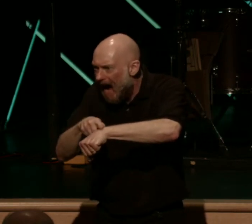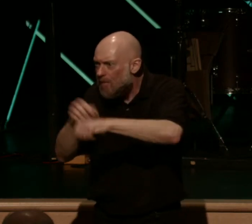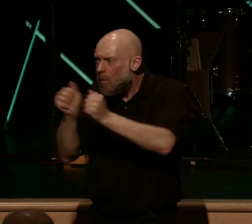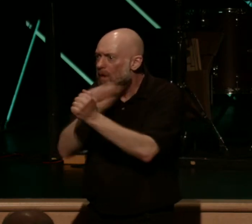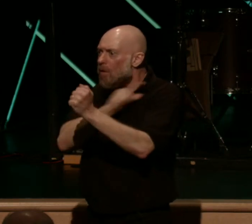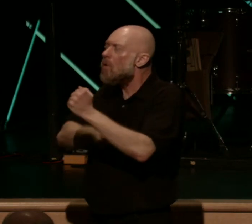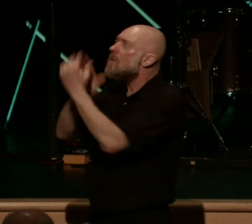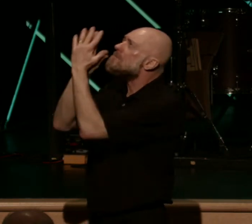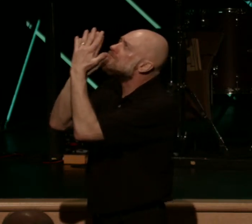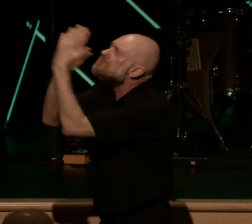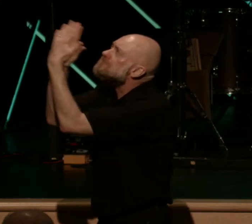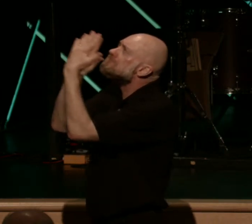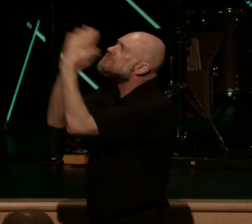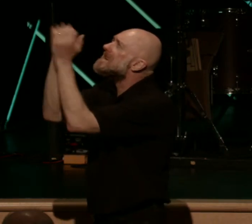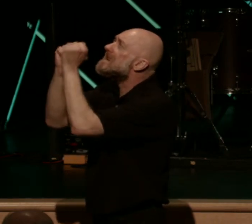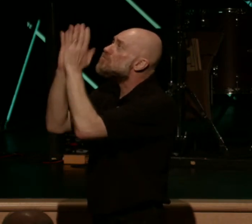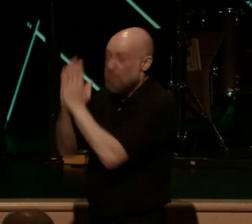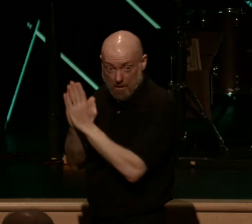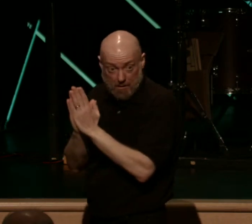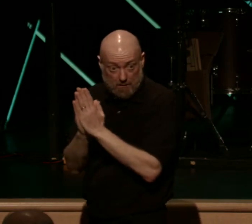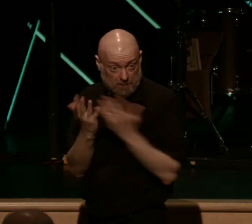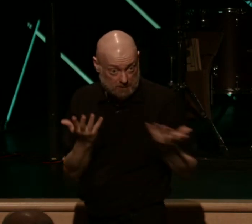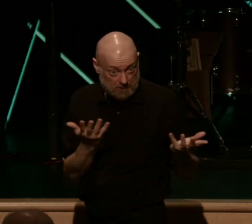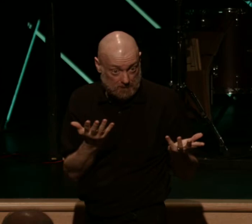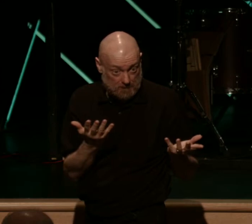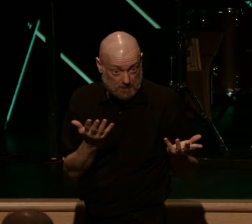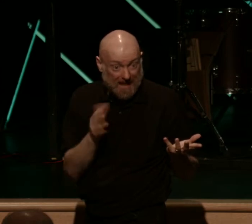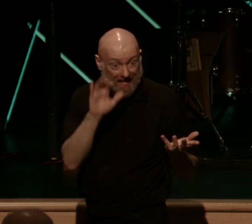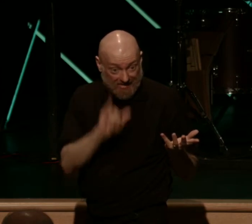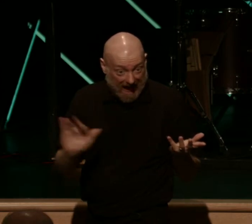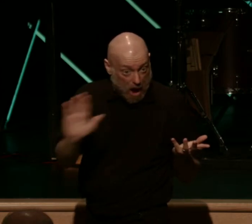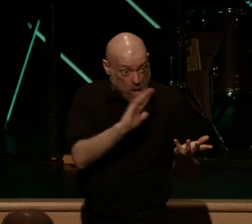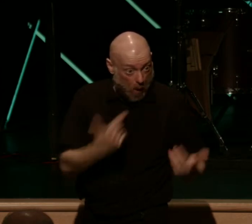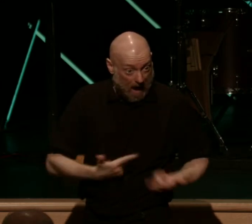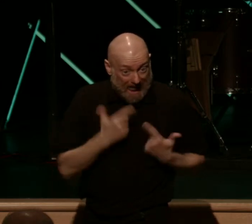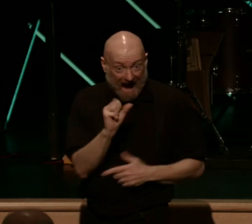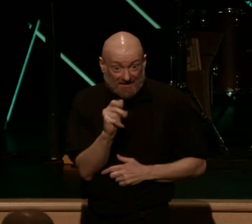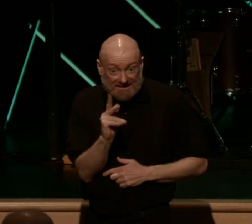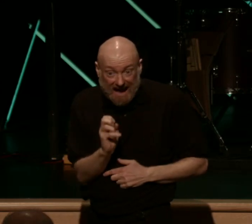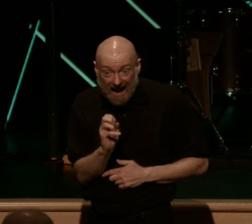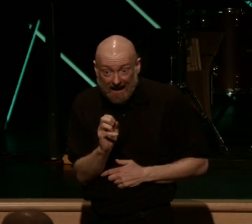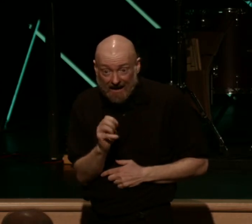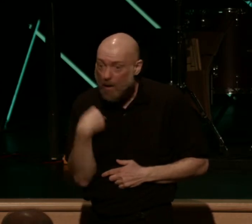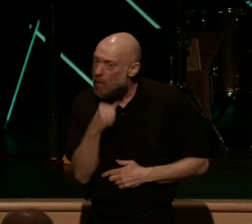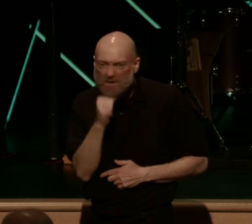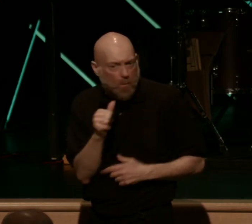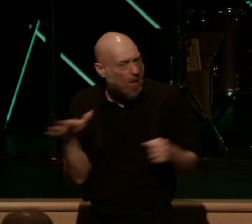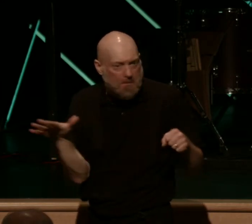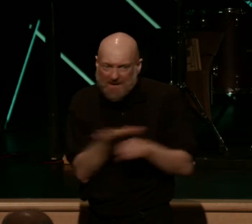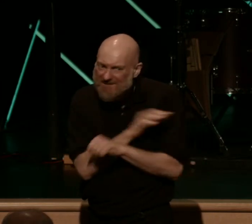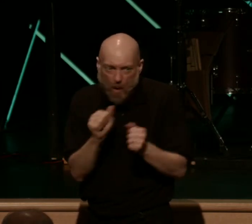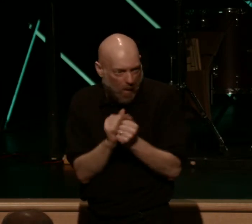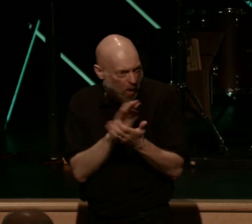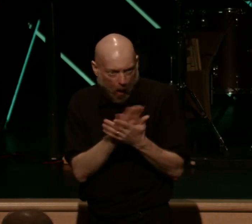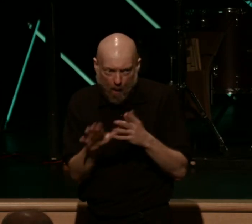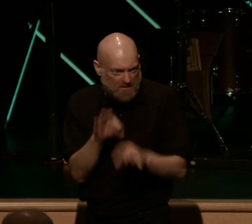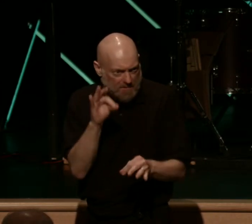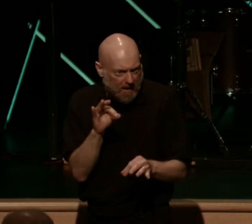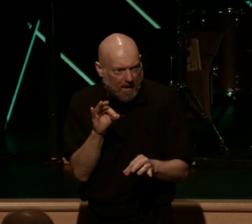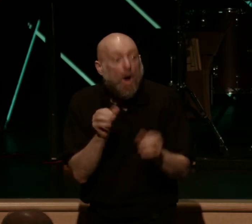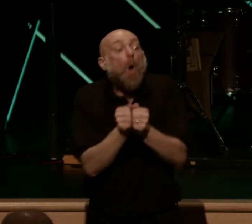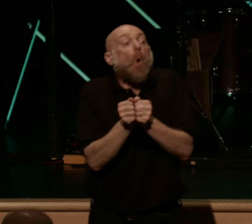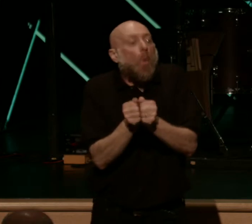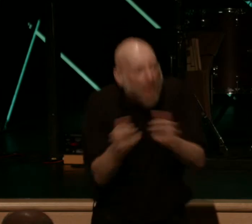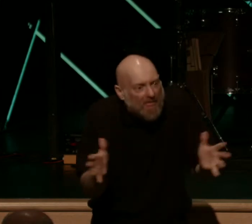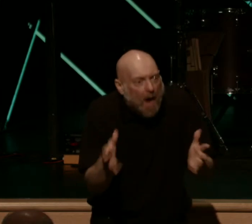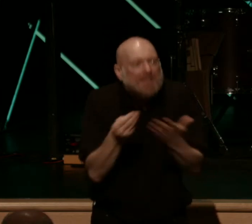the Lord in prayer? Is that your lifestyle? Because we won't be filled with the Spirit apart